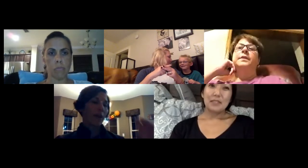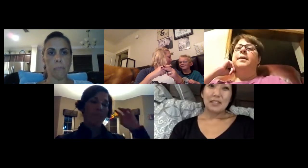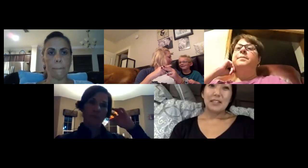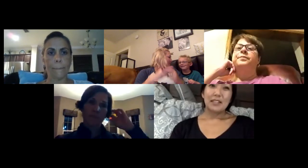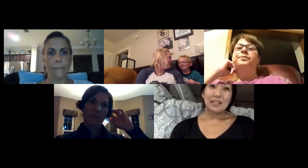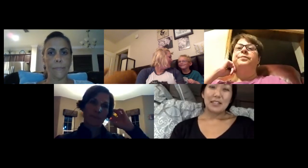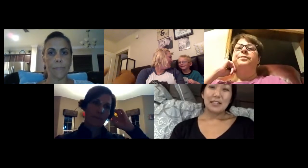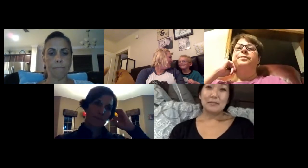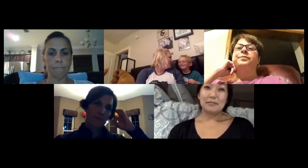Okay.